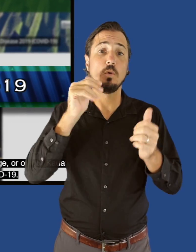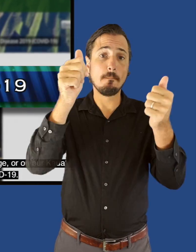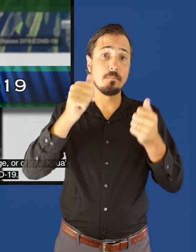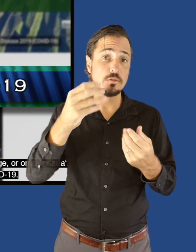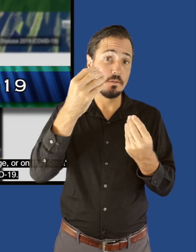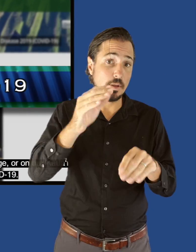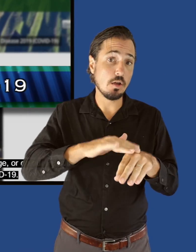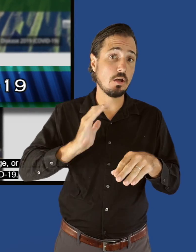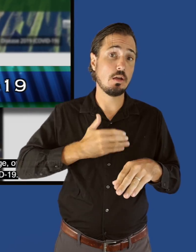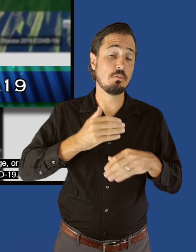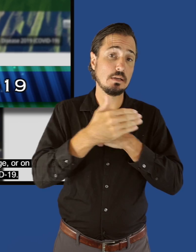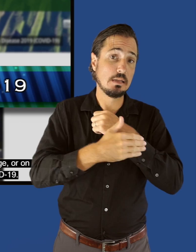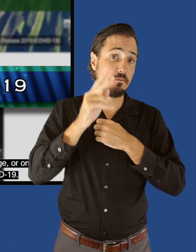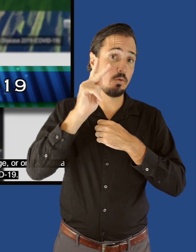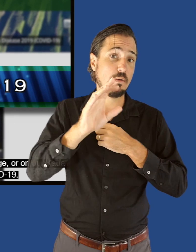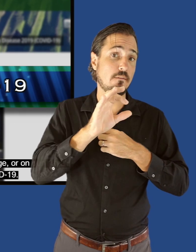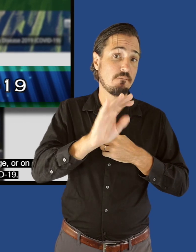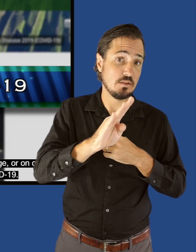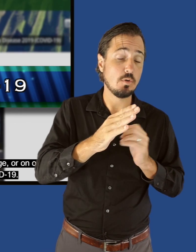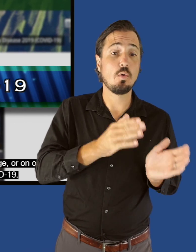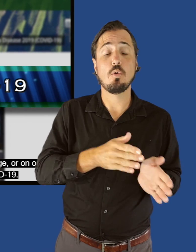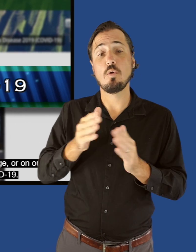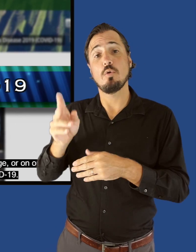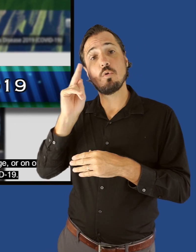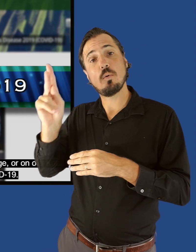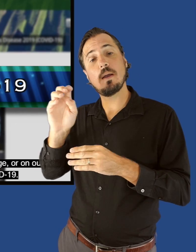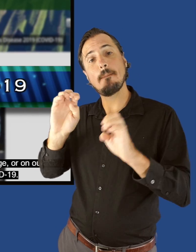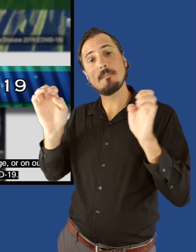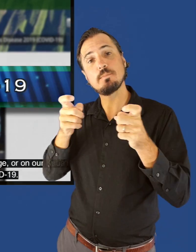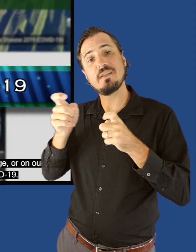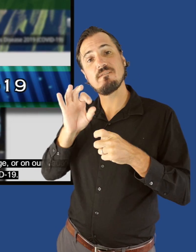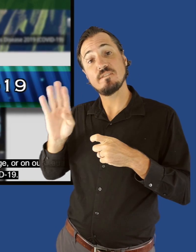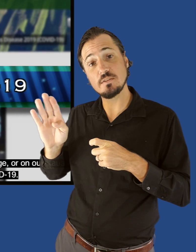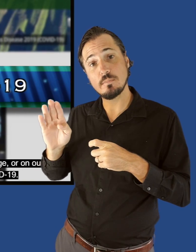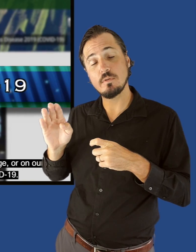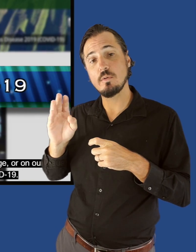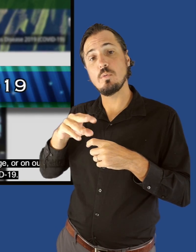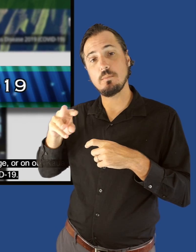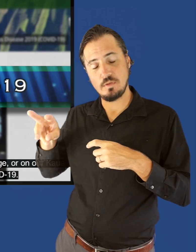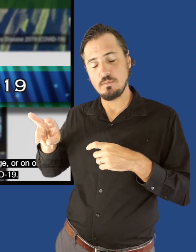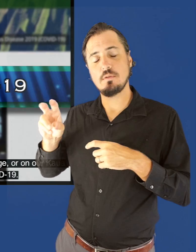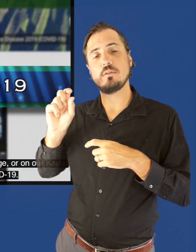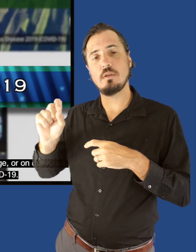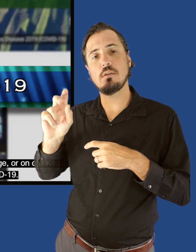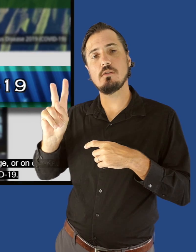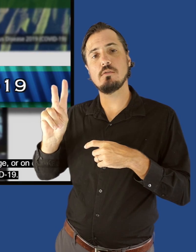Facebook page or on our Kauai Emergency Management Agency page at